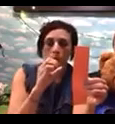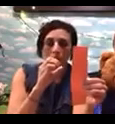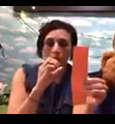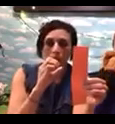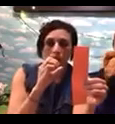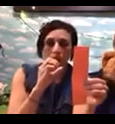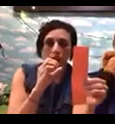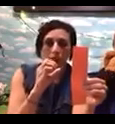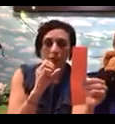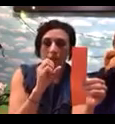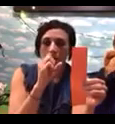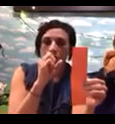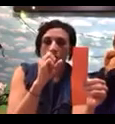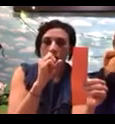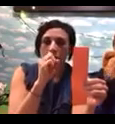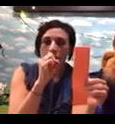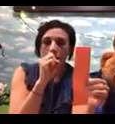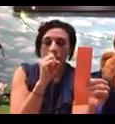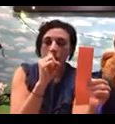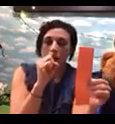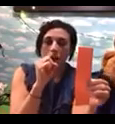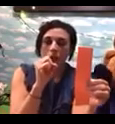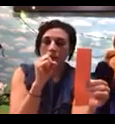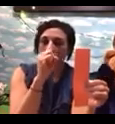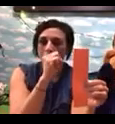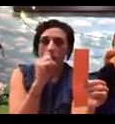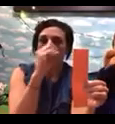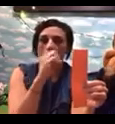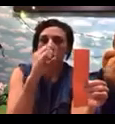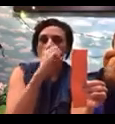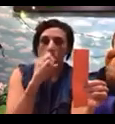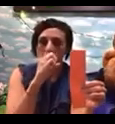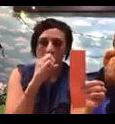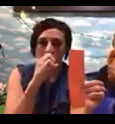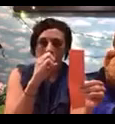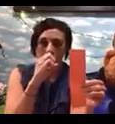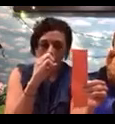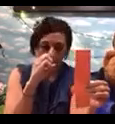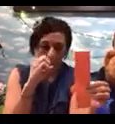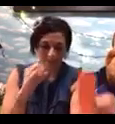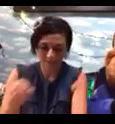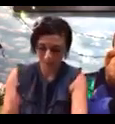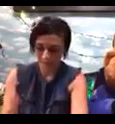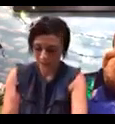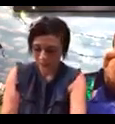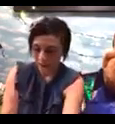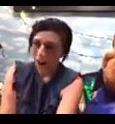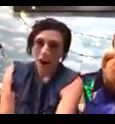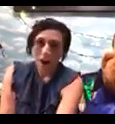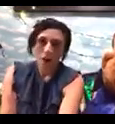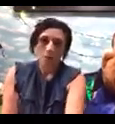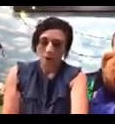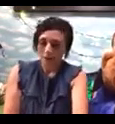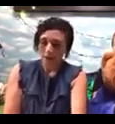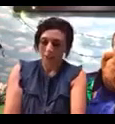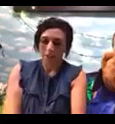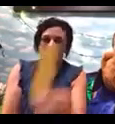Orange. Orange. Make a ball at your mouth and say orange. Orange. What color's